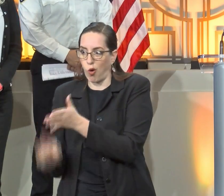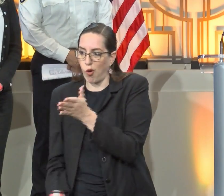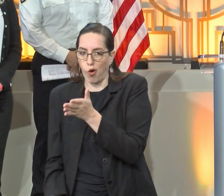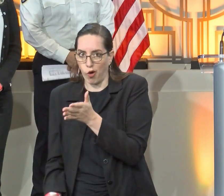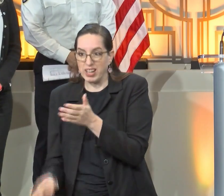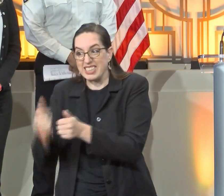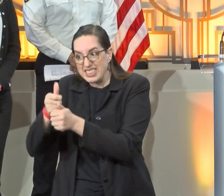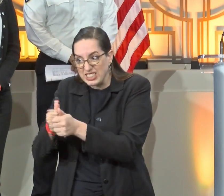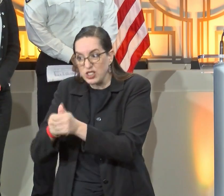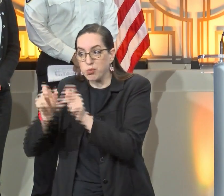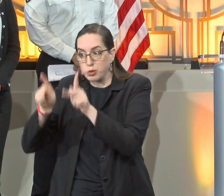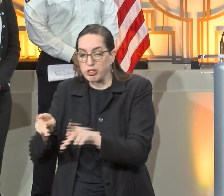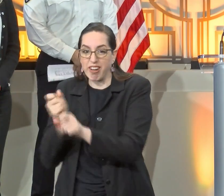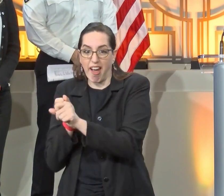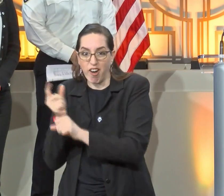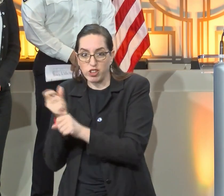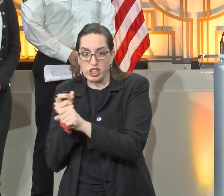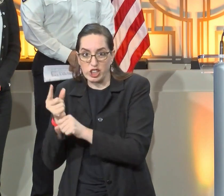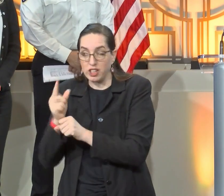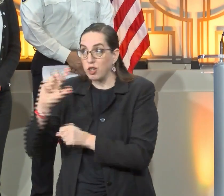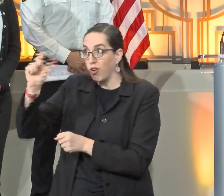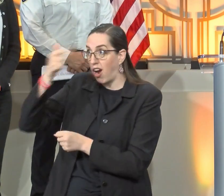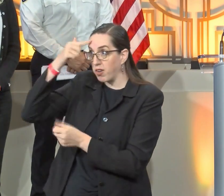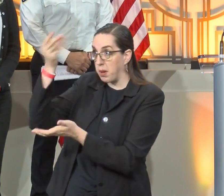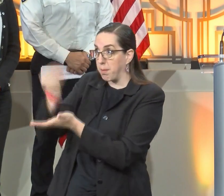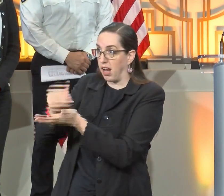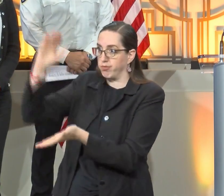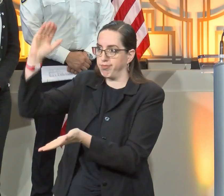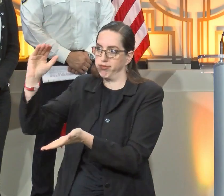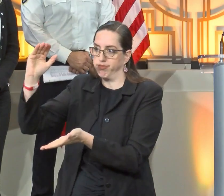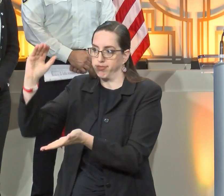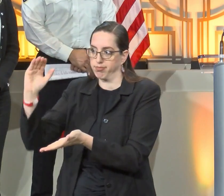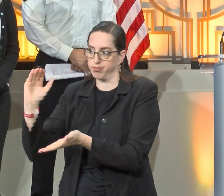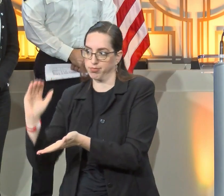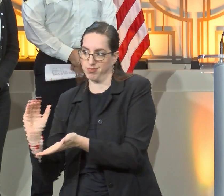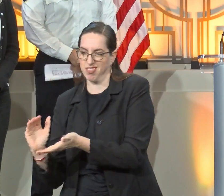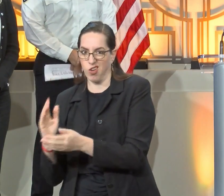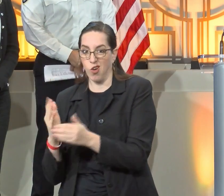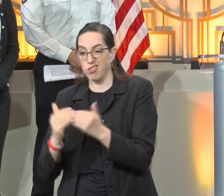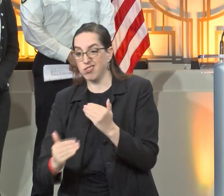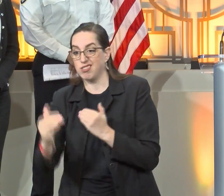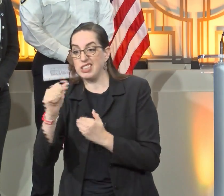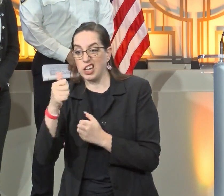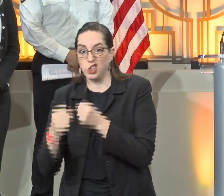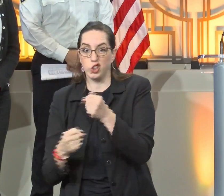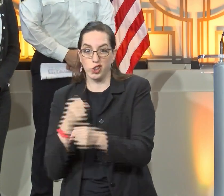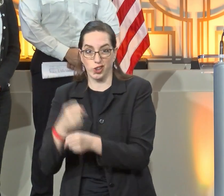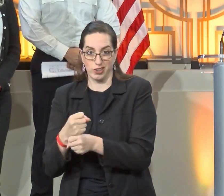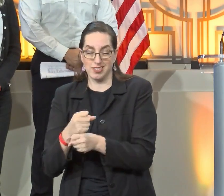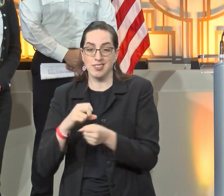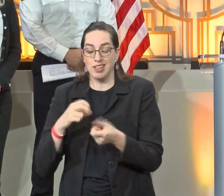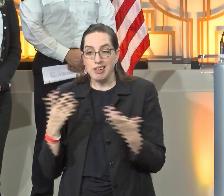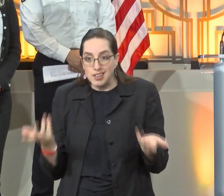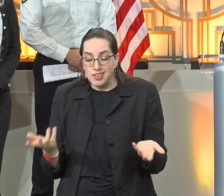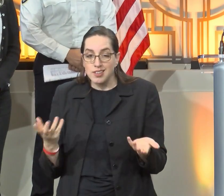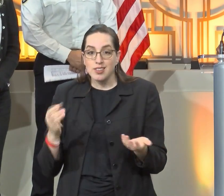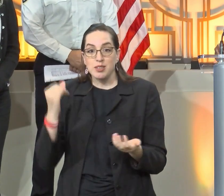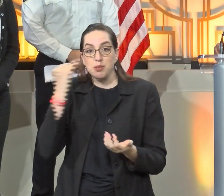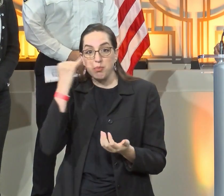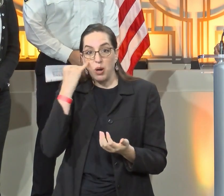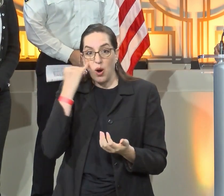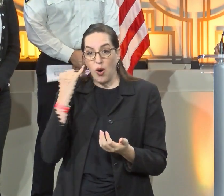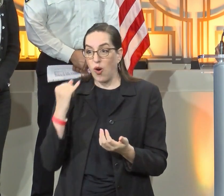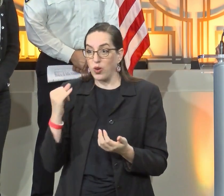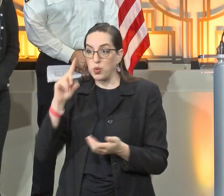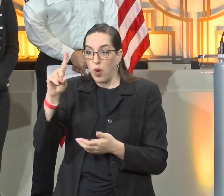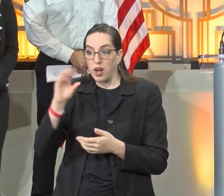$1,500 per year in government funds for the next 10 years. So even a 1%